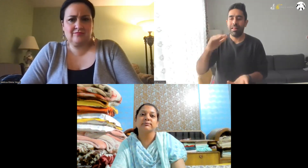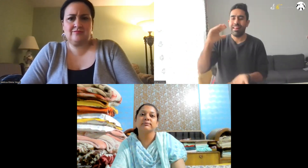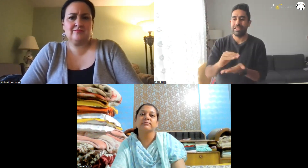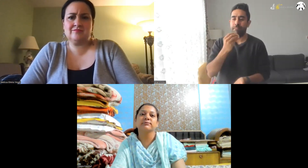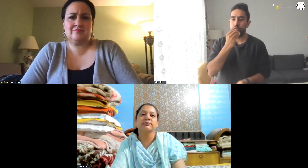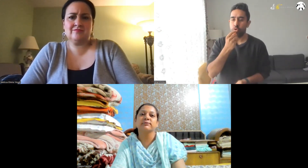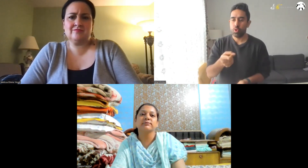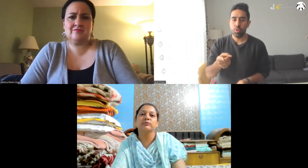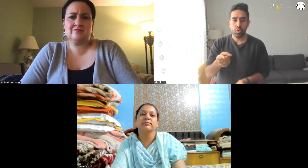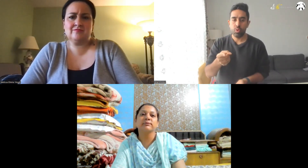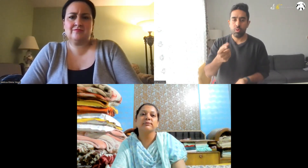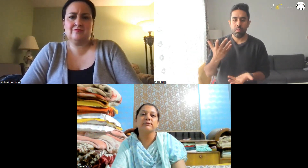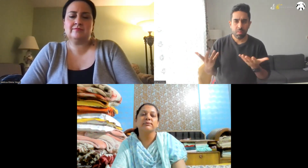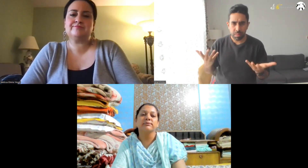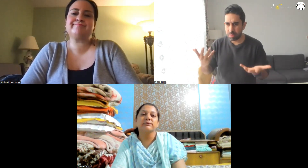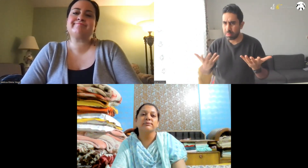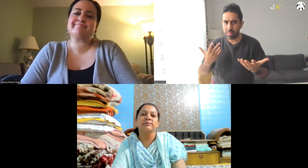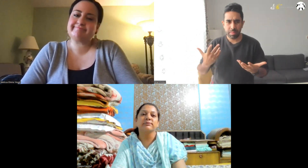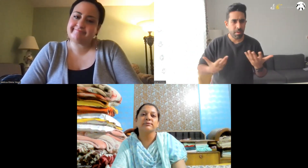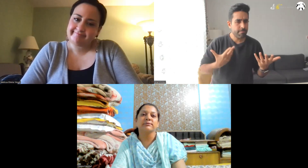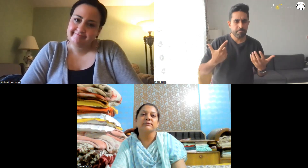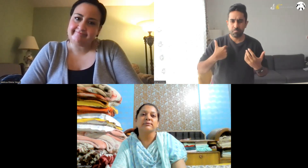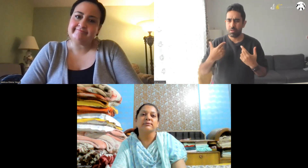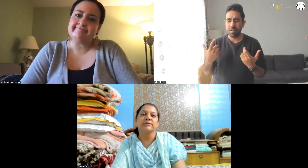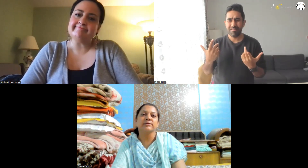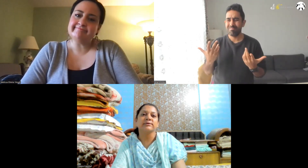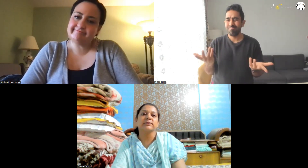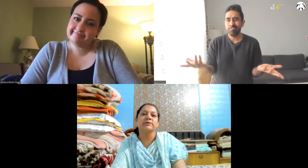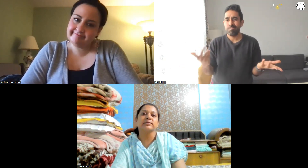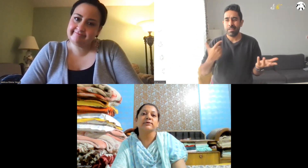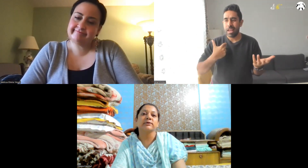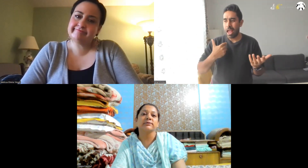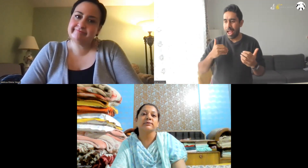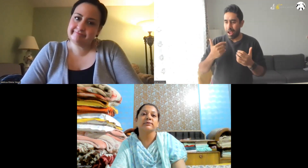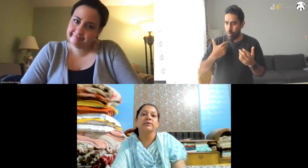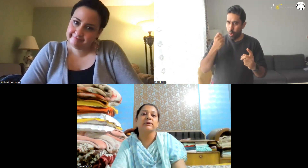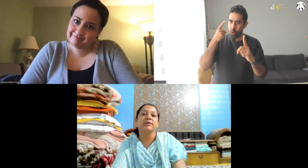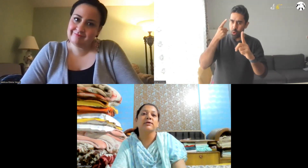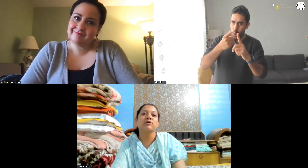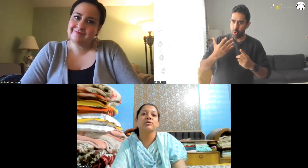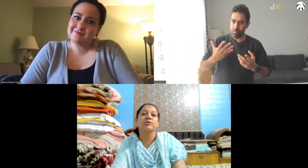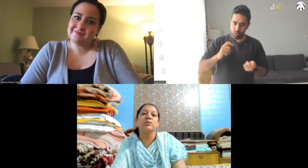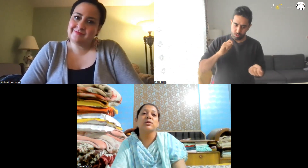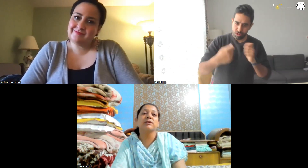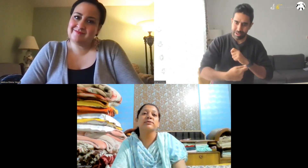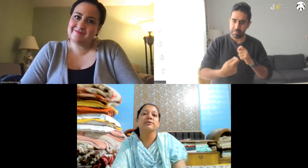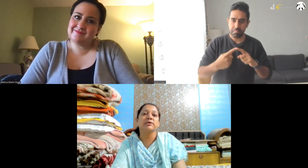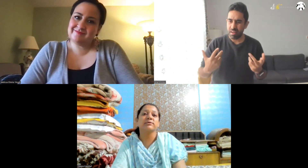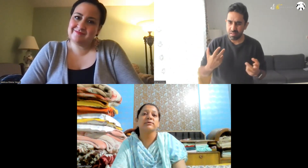I was feeling dizzy, etc. So I went to the doctor and asked them if it's a problem with food or something like that. So